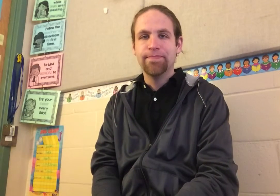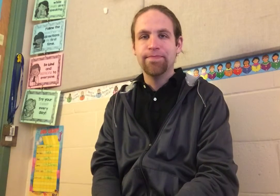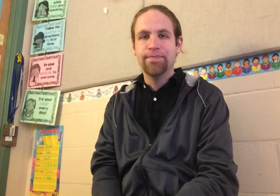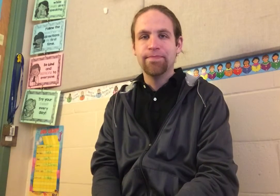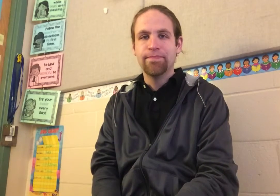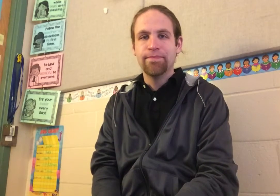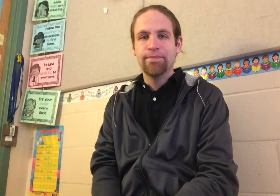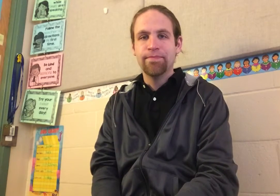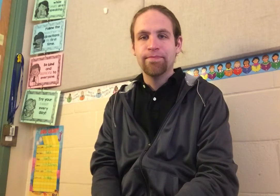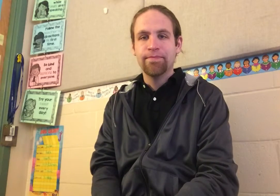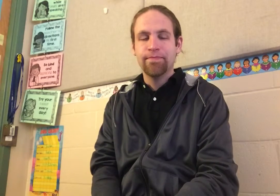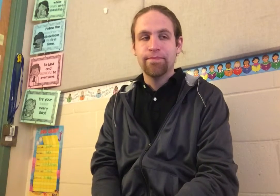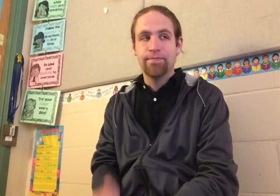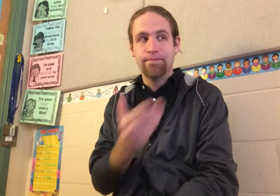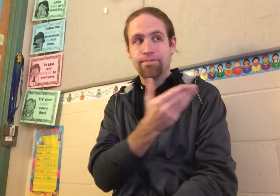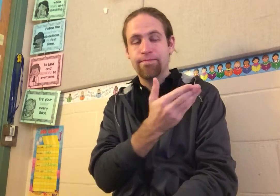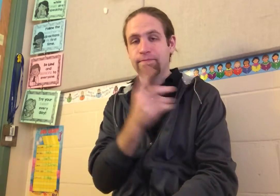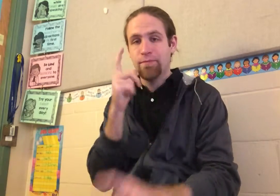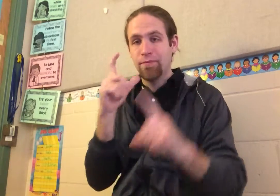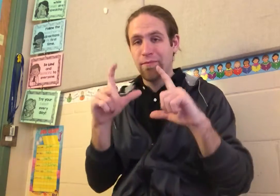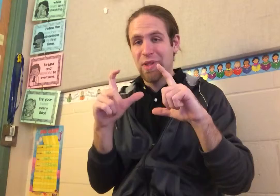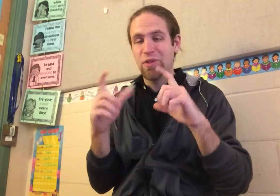Here's a picture of another Pony Express station.